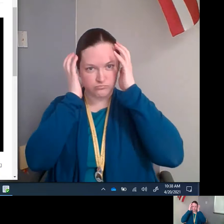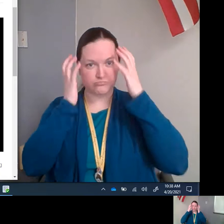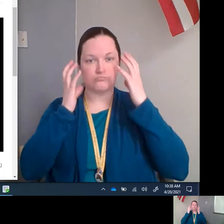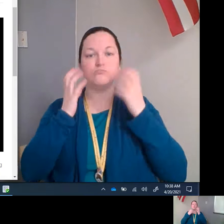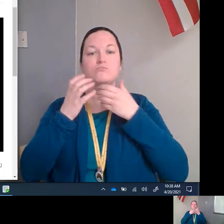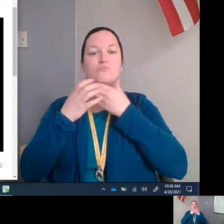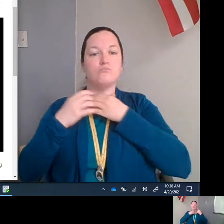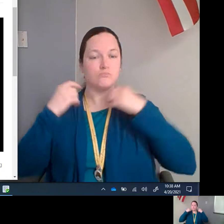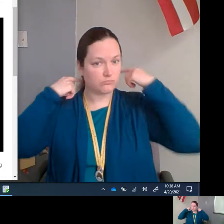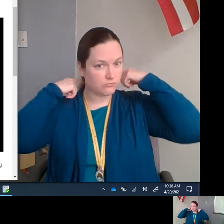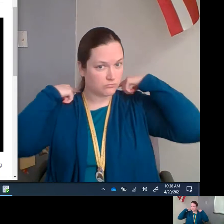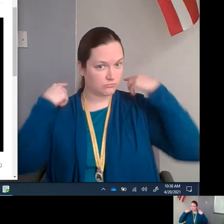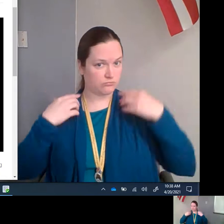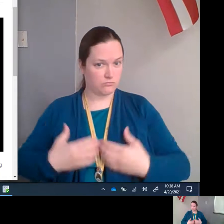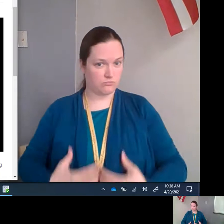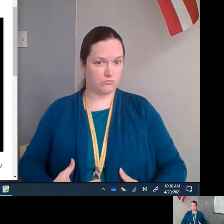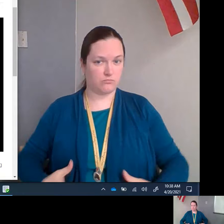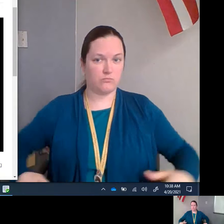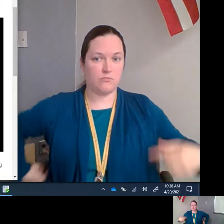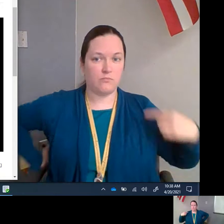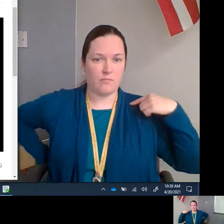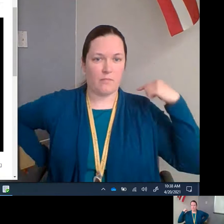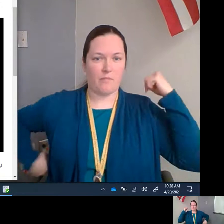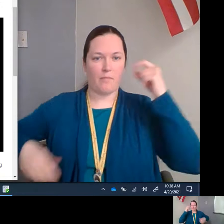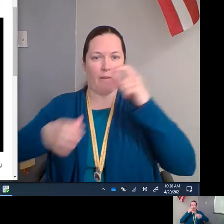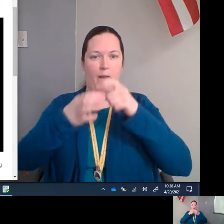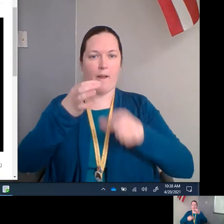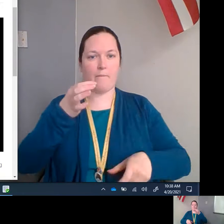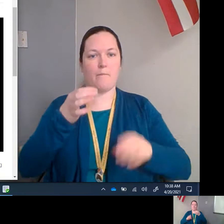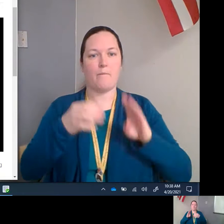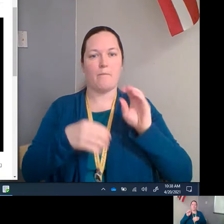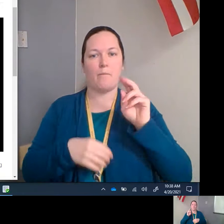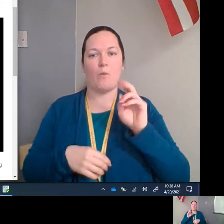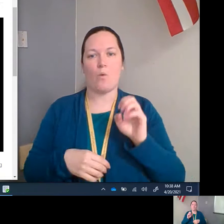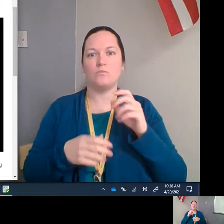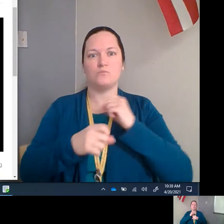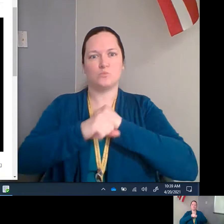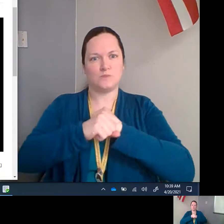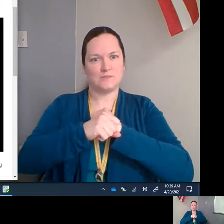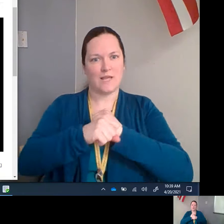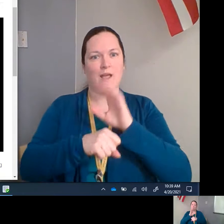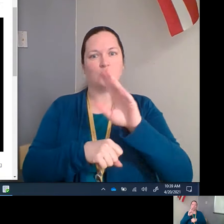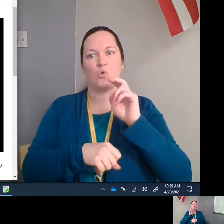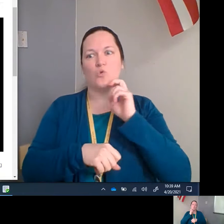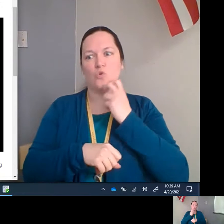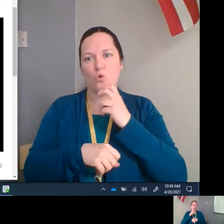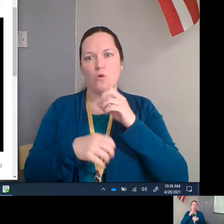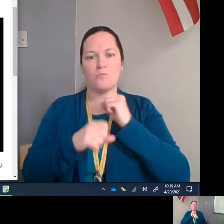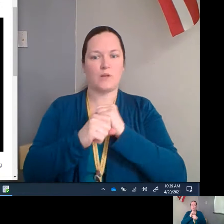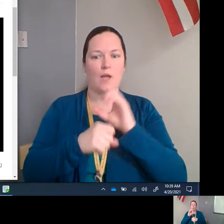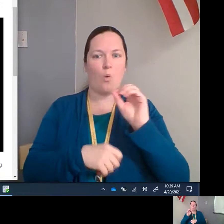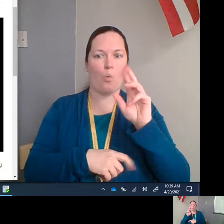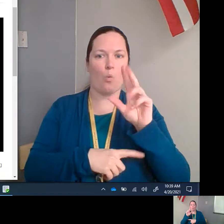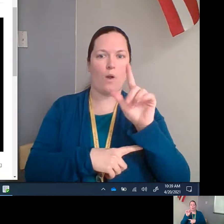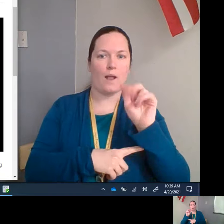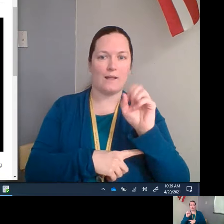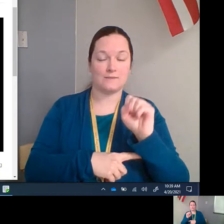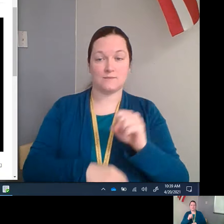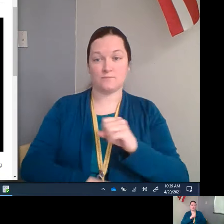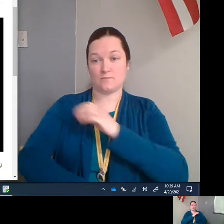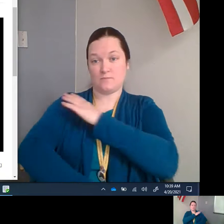the vertebral column, and the ribs. That really is protecting the central nervous system and a lot of these organs. And then we have the